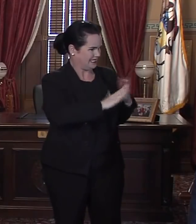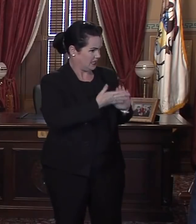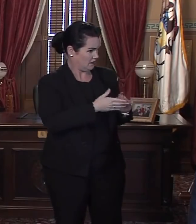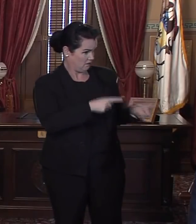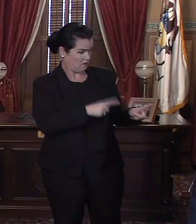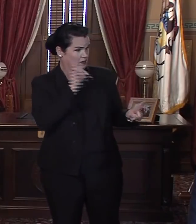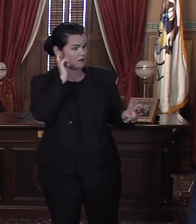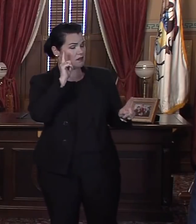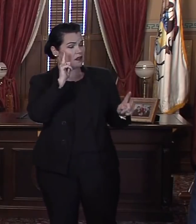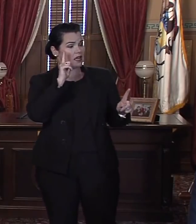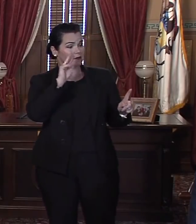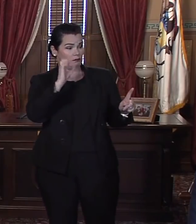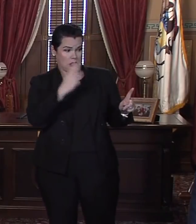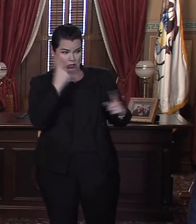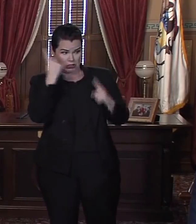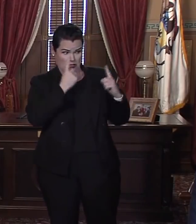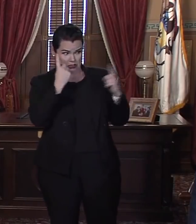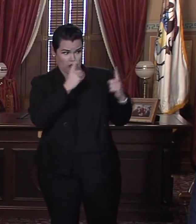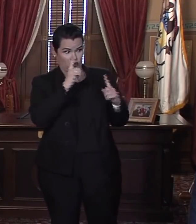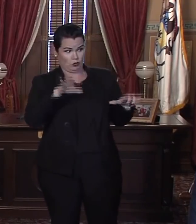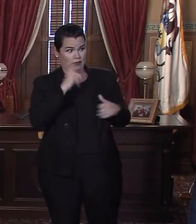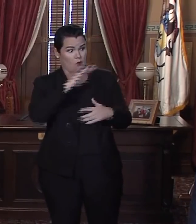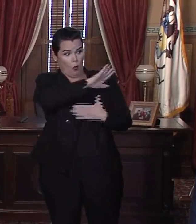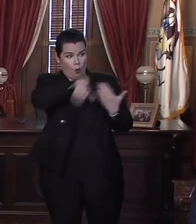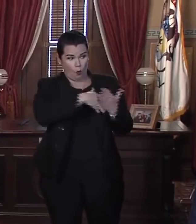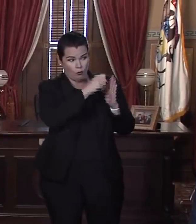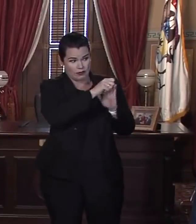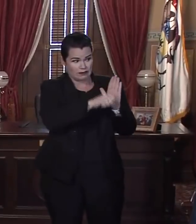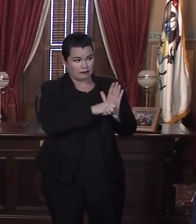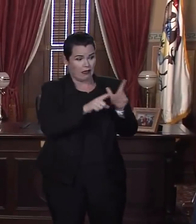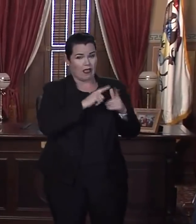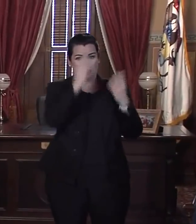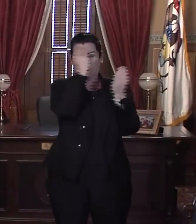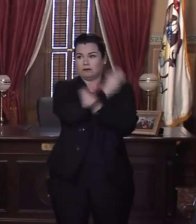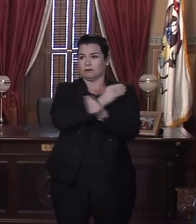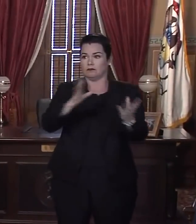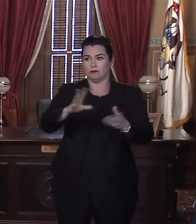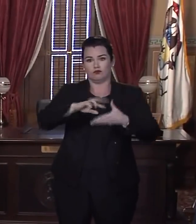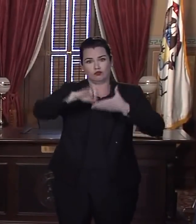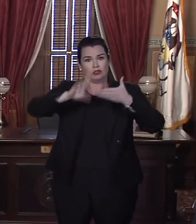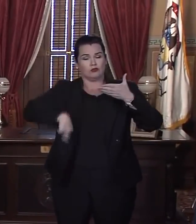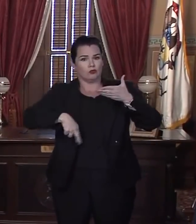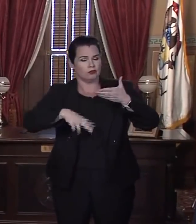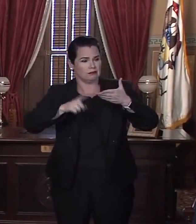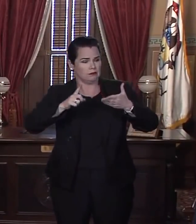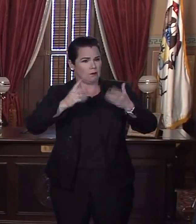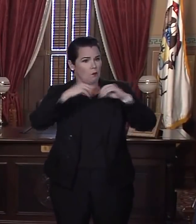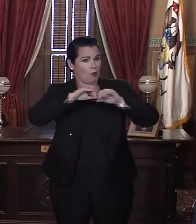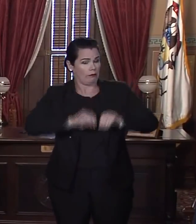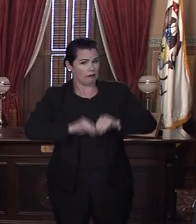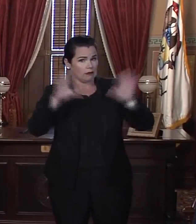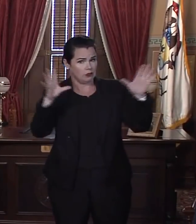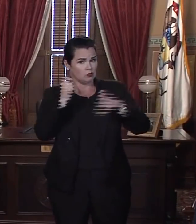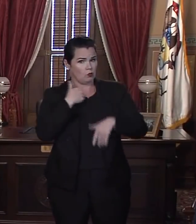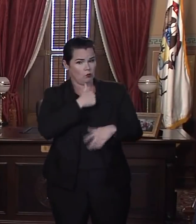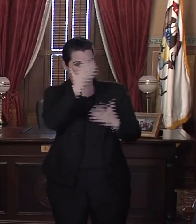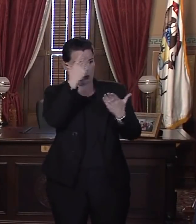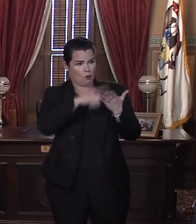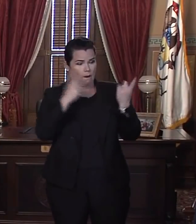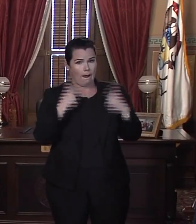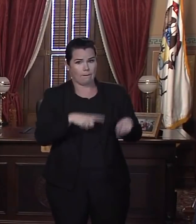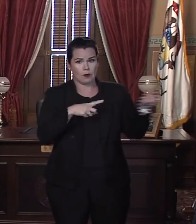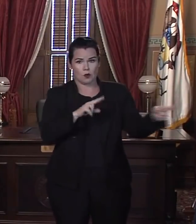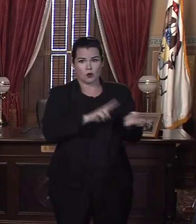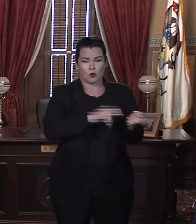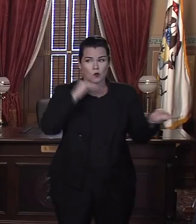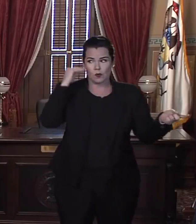tests within nursing home facilities and reporting those results in a different, more clear way so we know what's going on in those facilities? There's